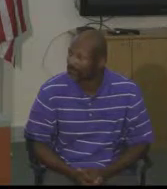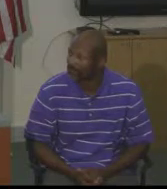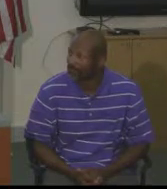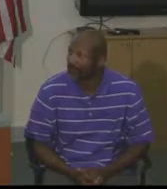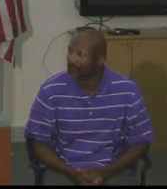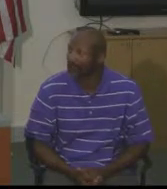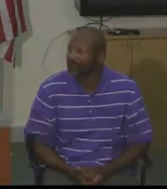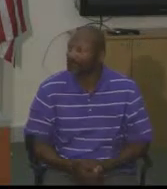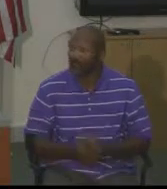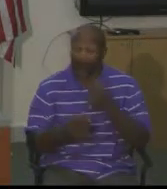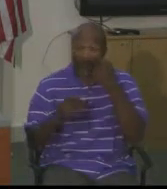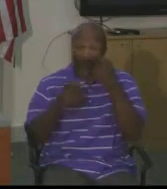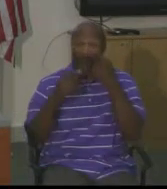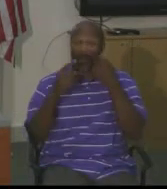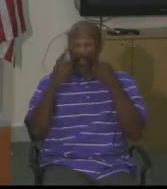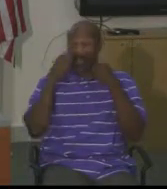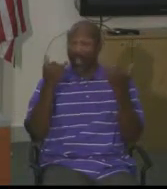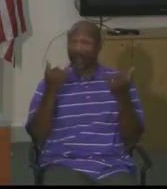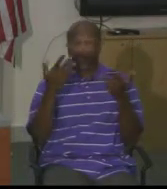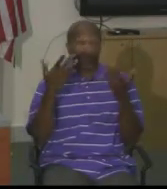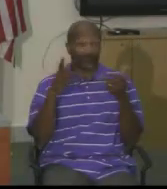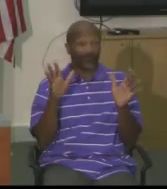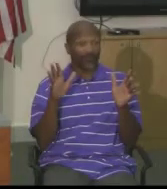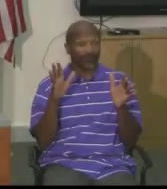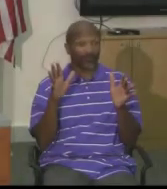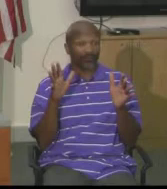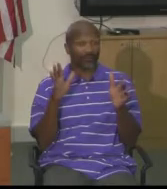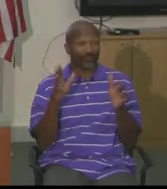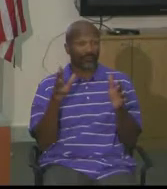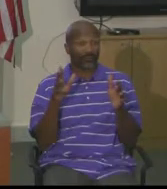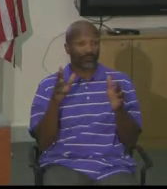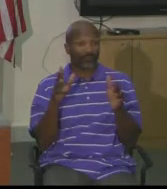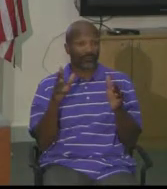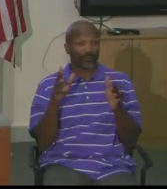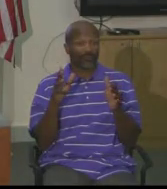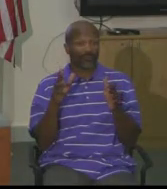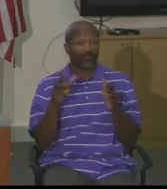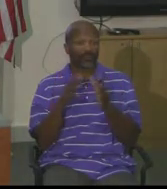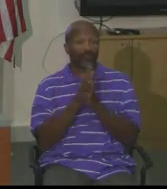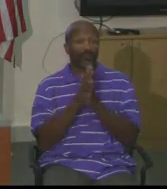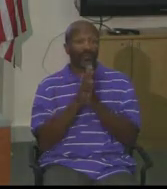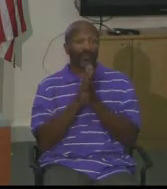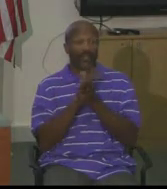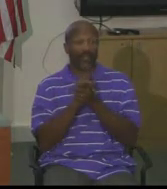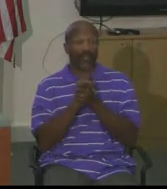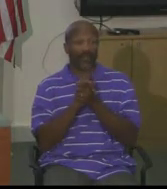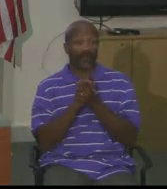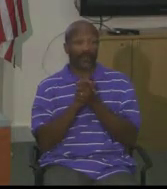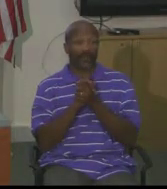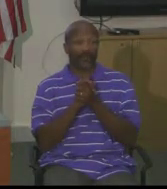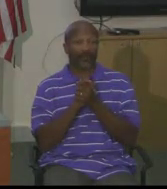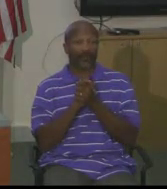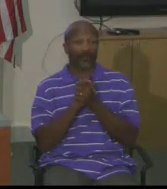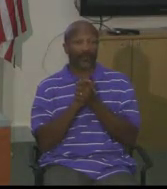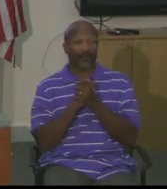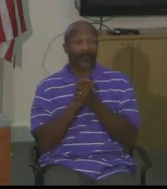I believe this ends tonight's official lesson. One question.